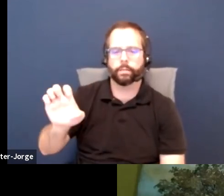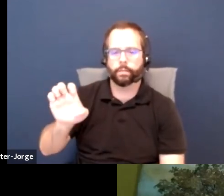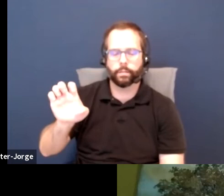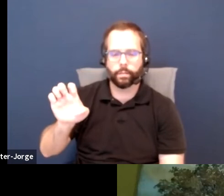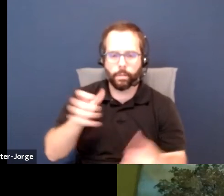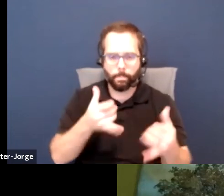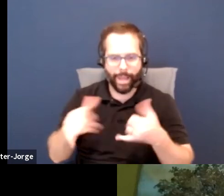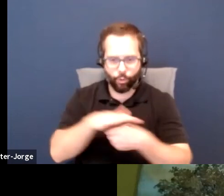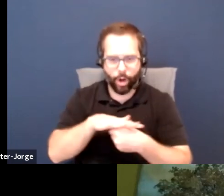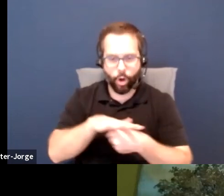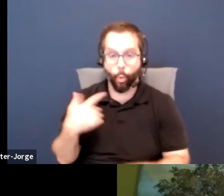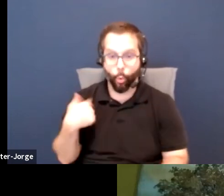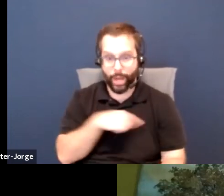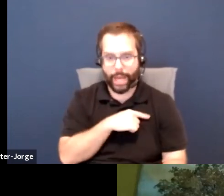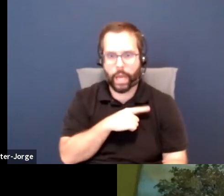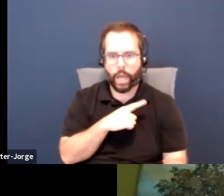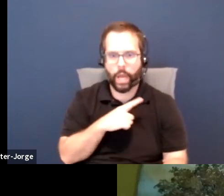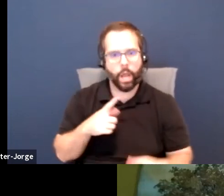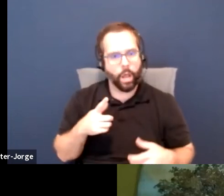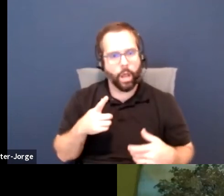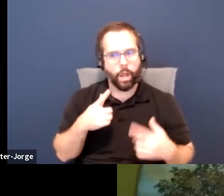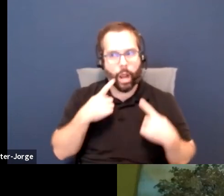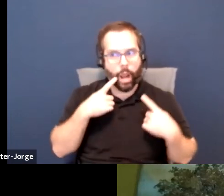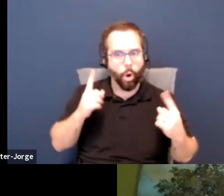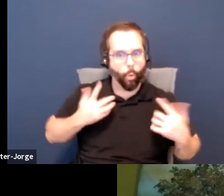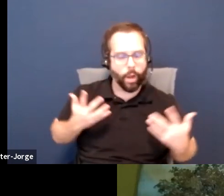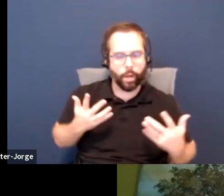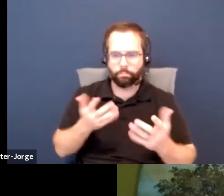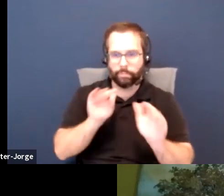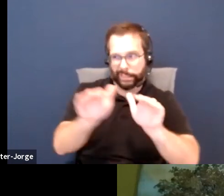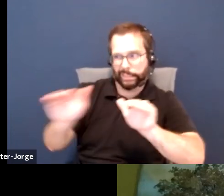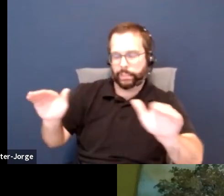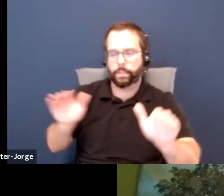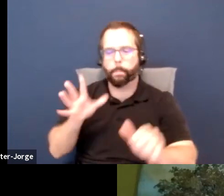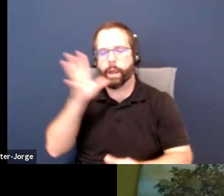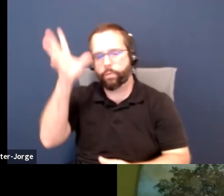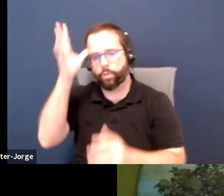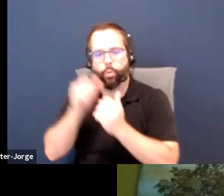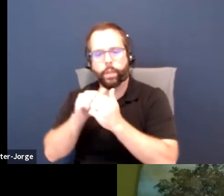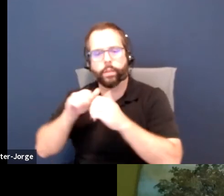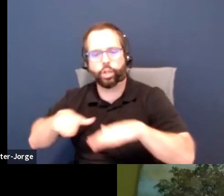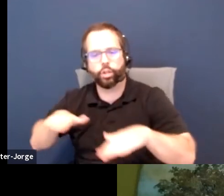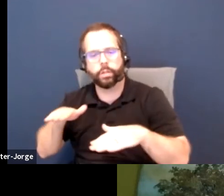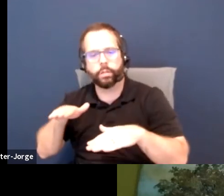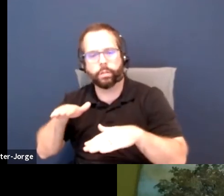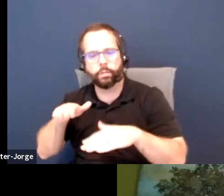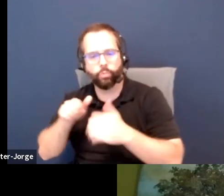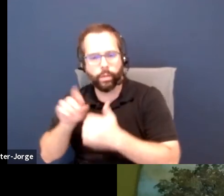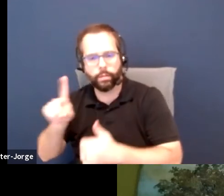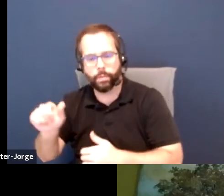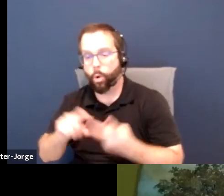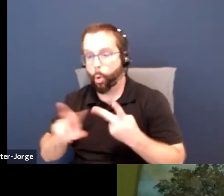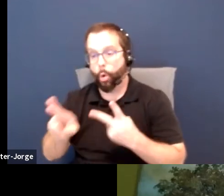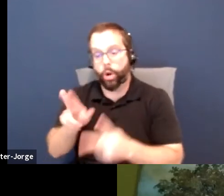bring together parents of children with disabilities, the kids themselves who had a myriad, you